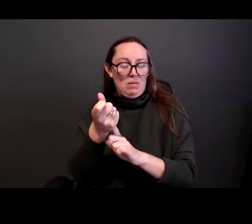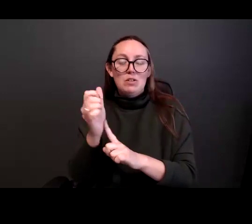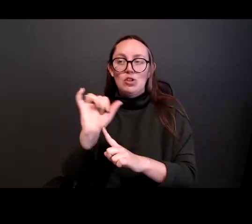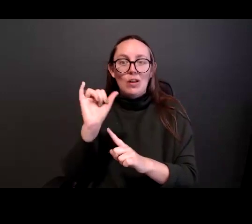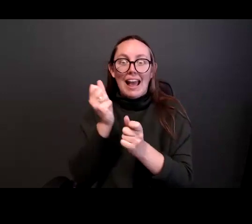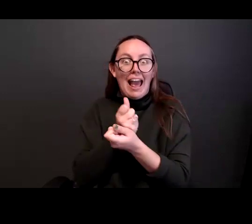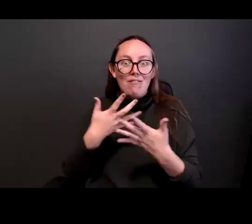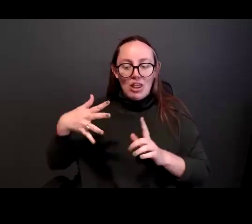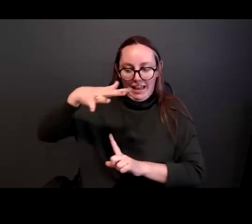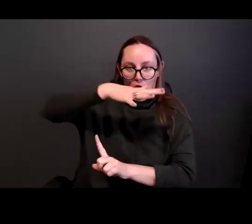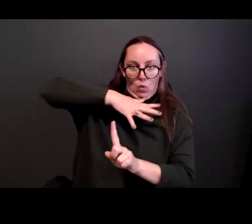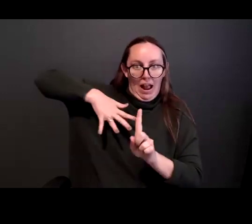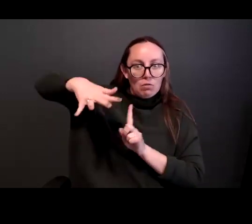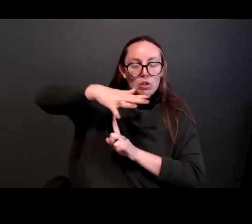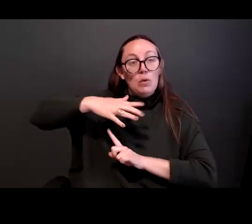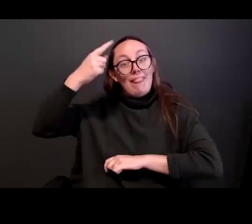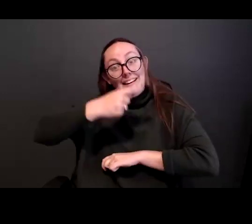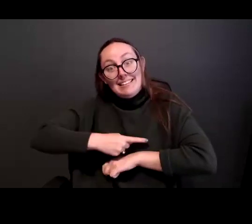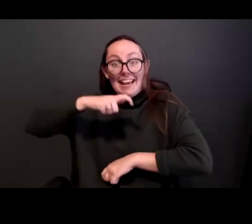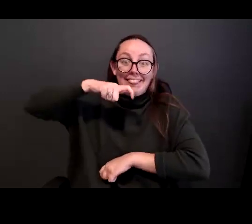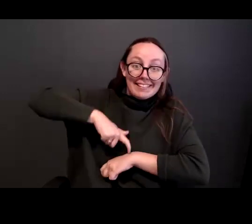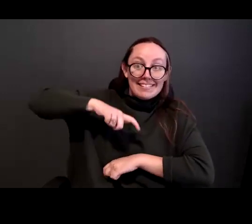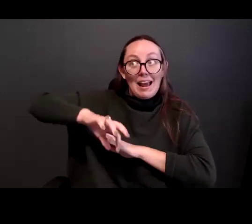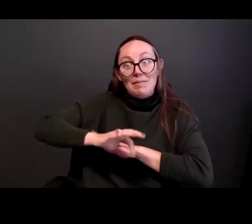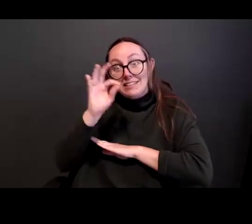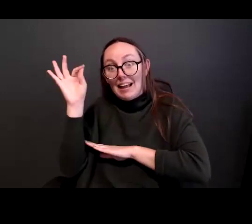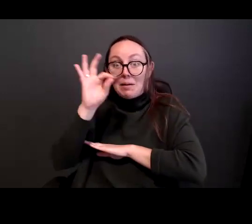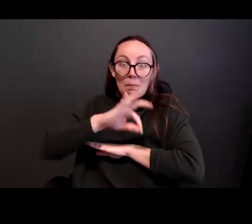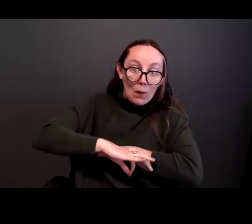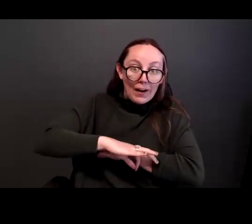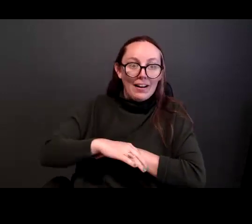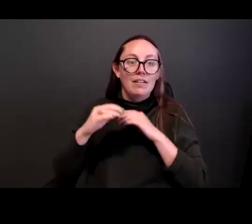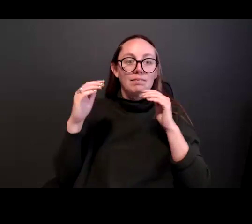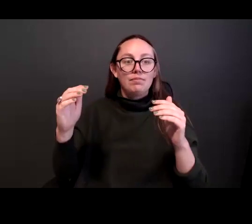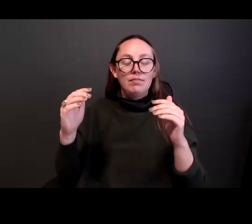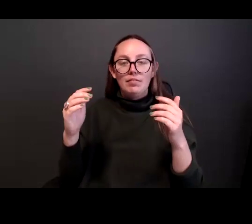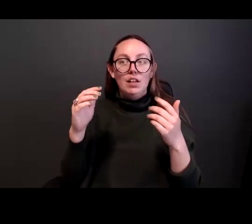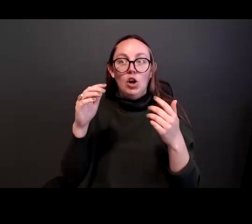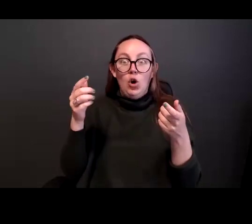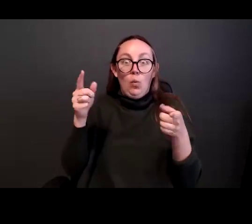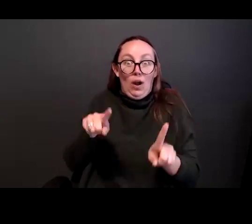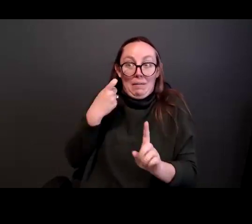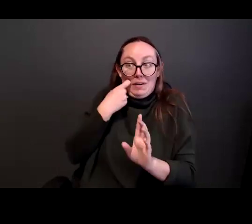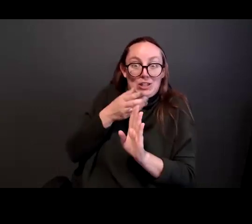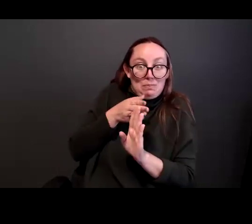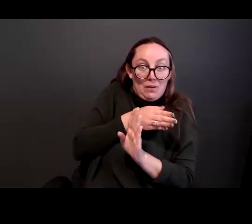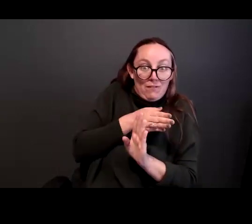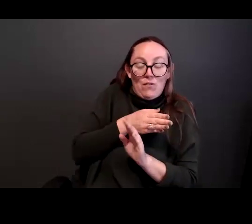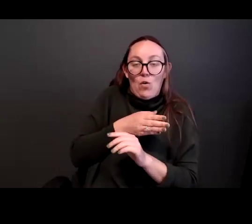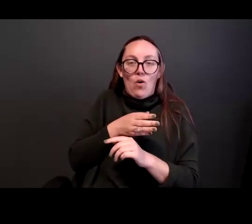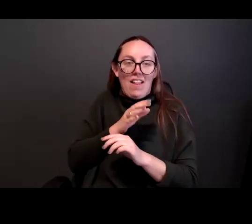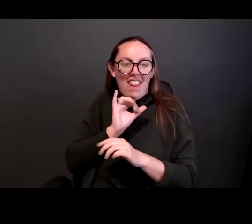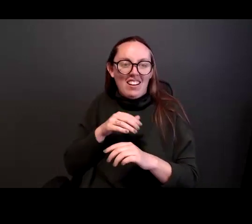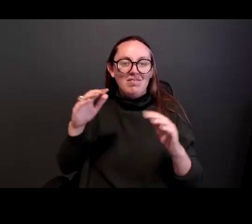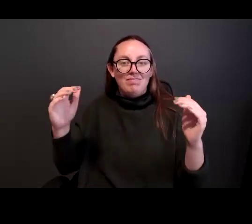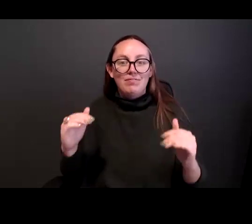everything. The situation that happened before, where you're on your way to, that's all given circumstances. Obstacles are things that get in